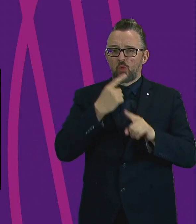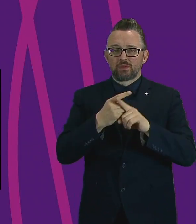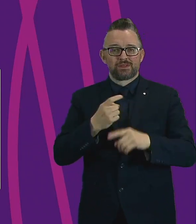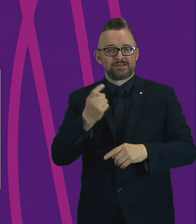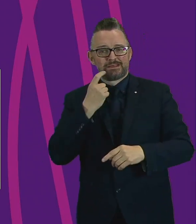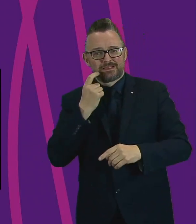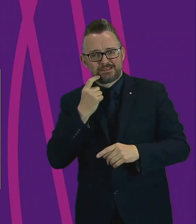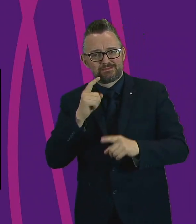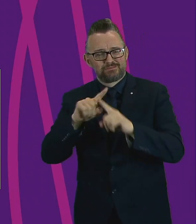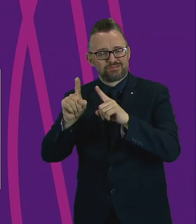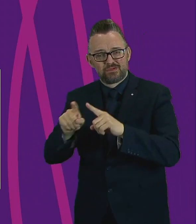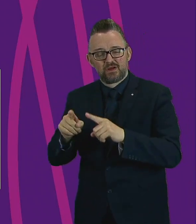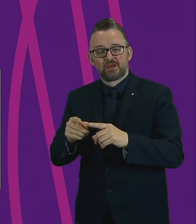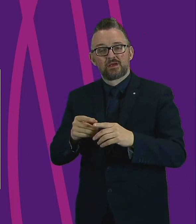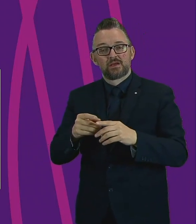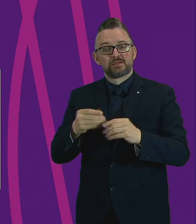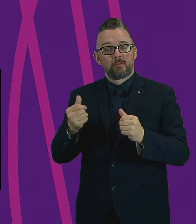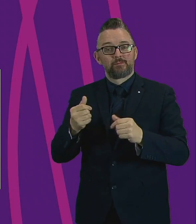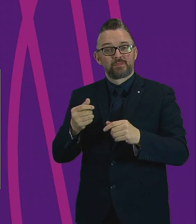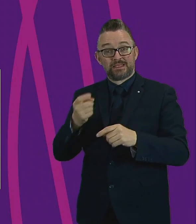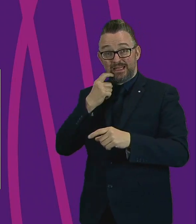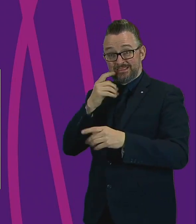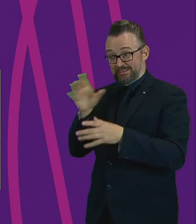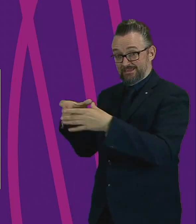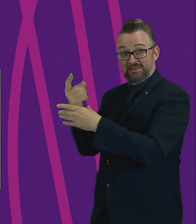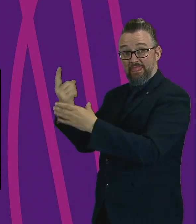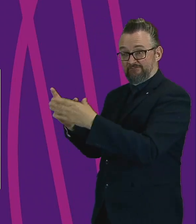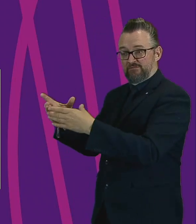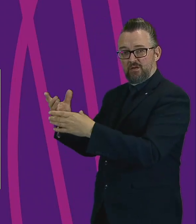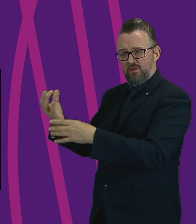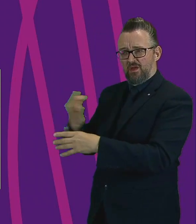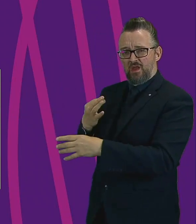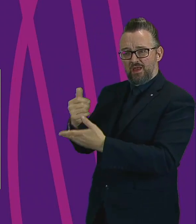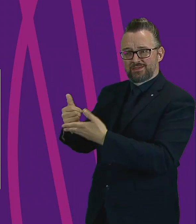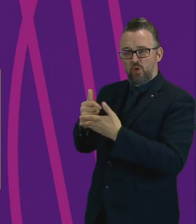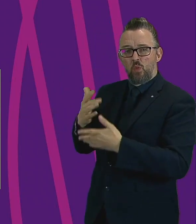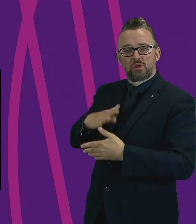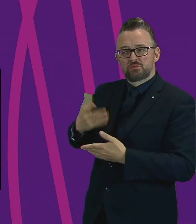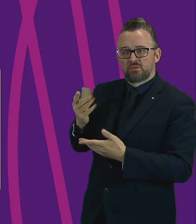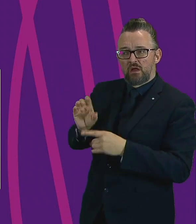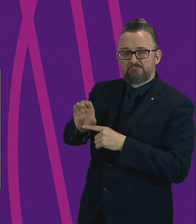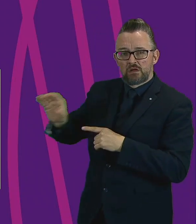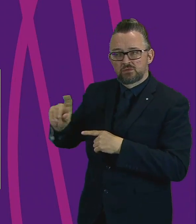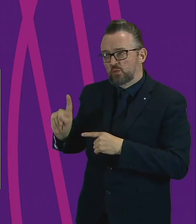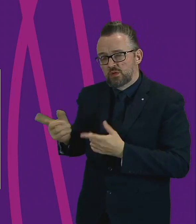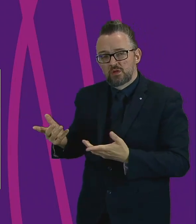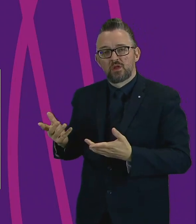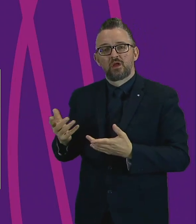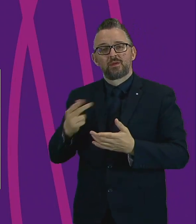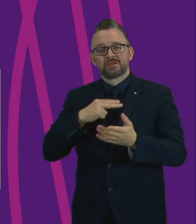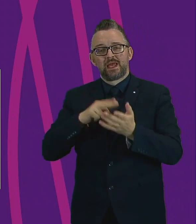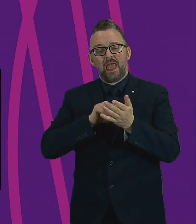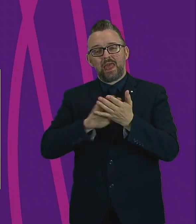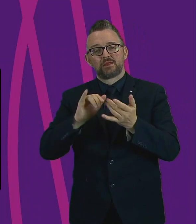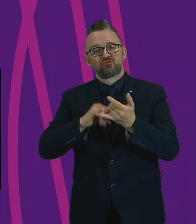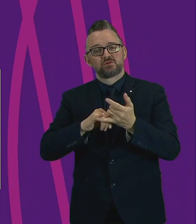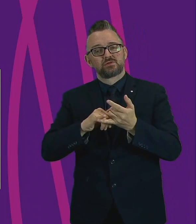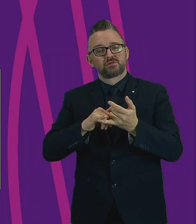services. Dental practices contact me seeking support, ranging from funding to the resumption of NHS funding training for